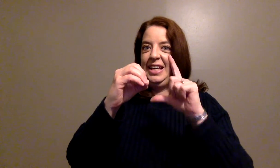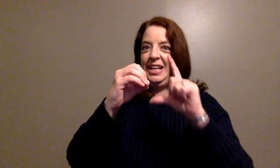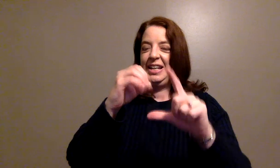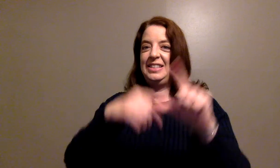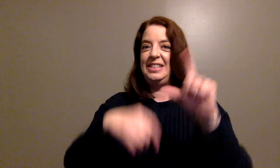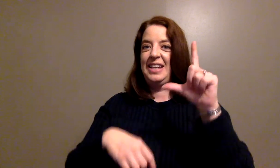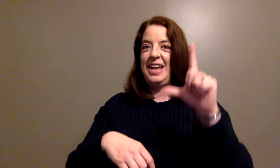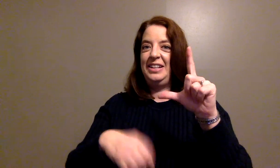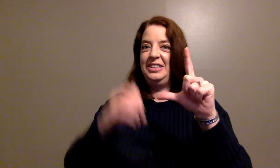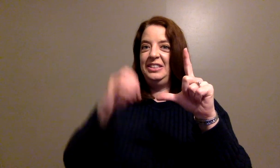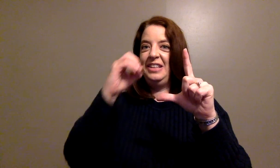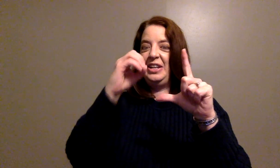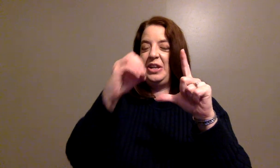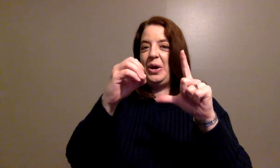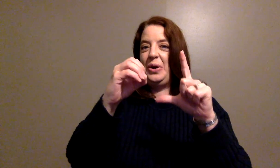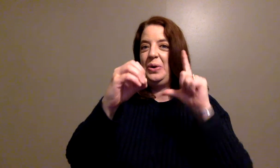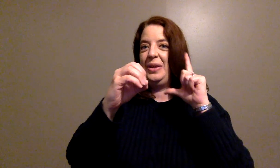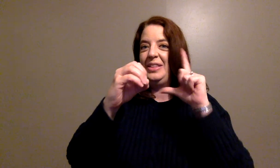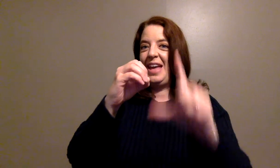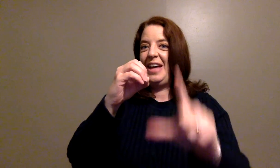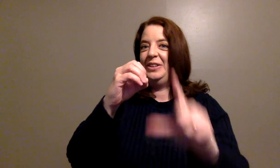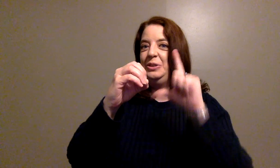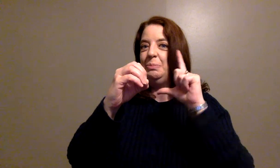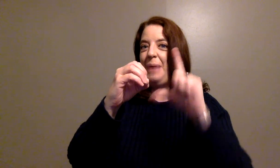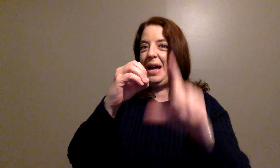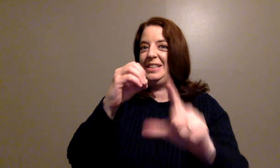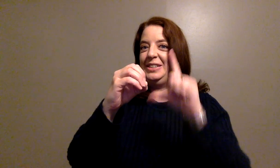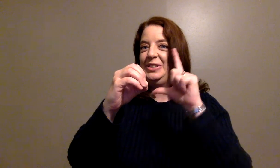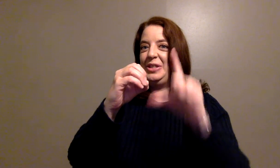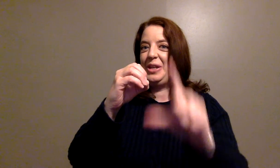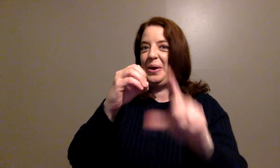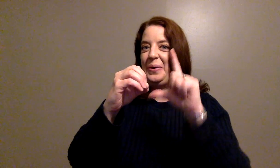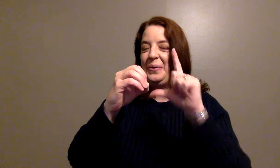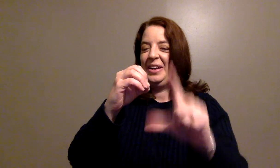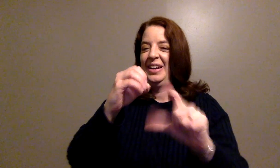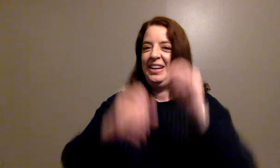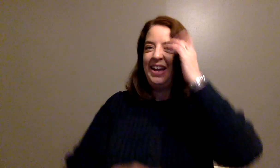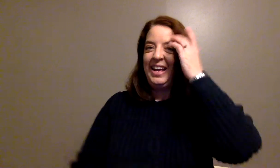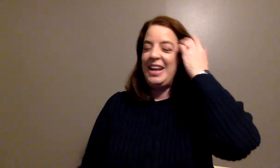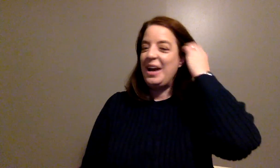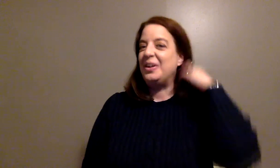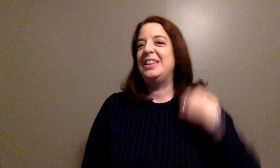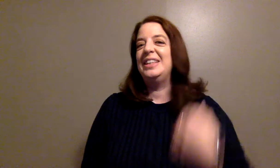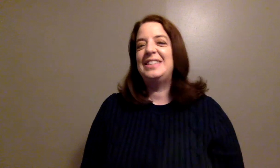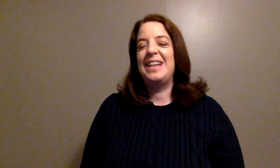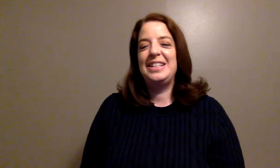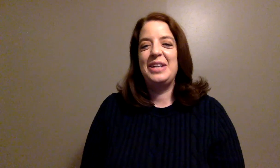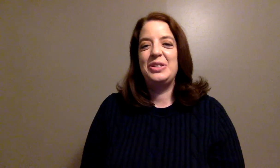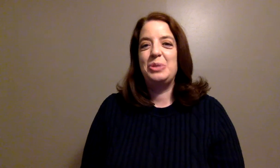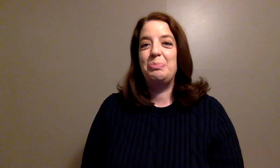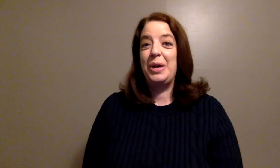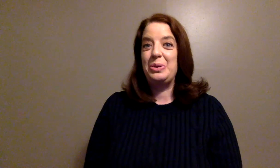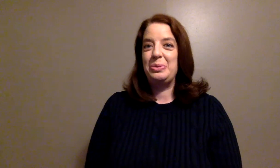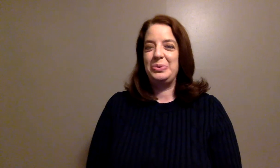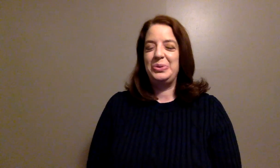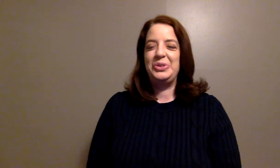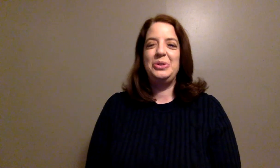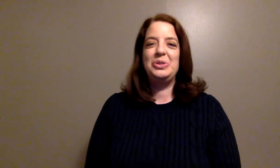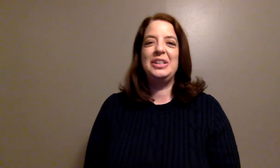Because it's an L and an O, and the L passes the O. Now, this sign tends to break the rules. Usually it's